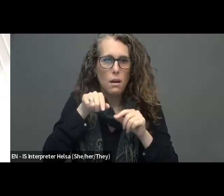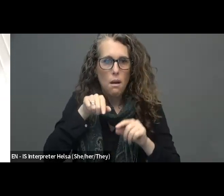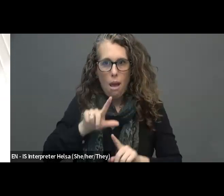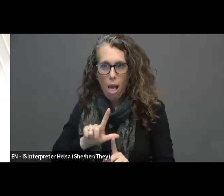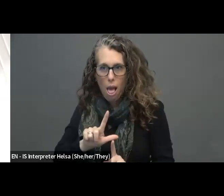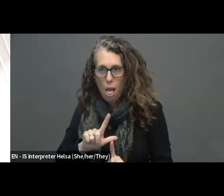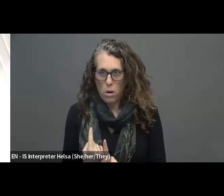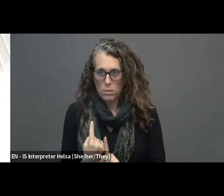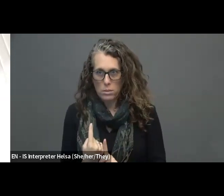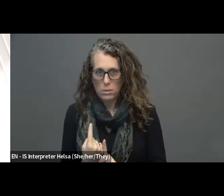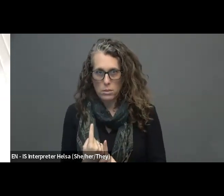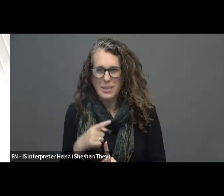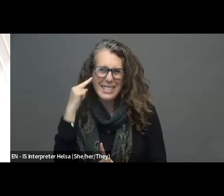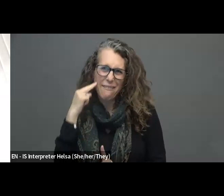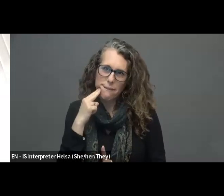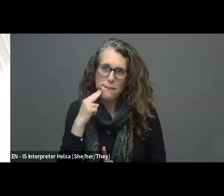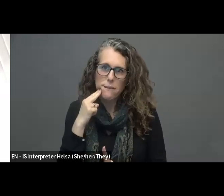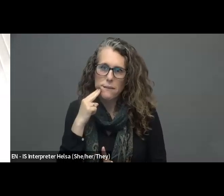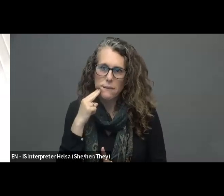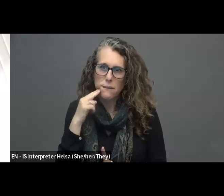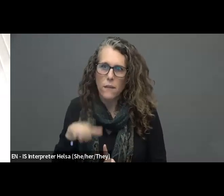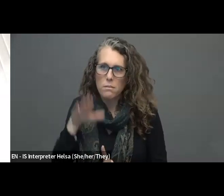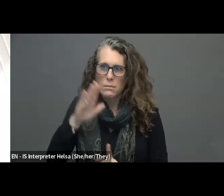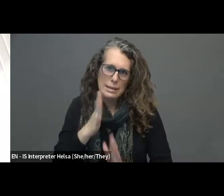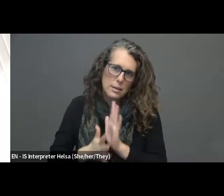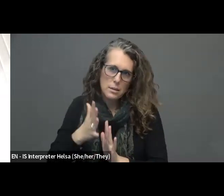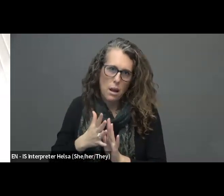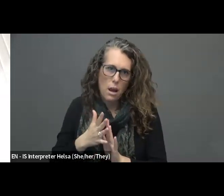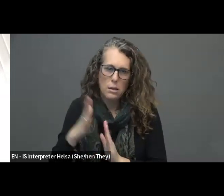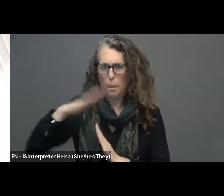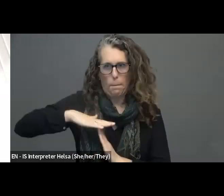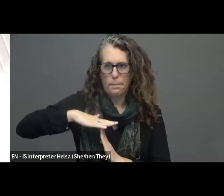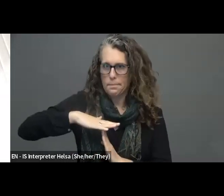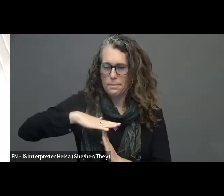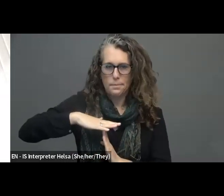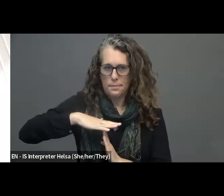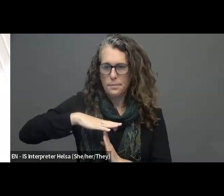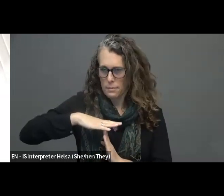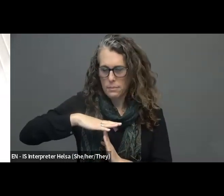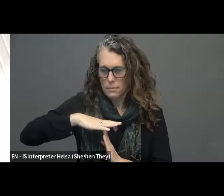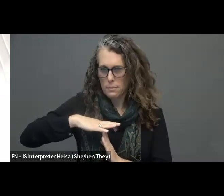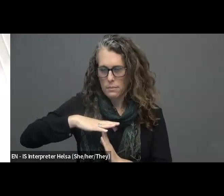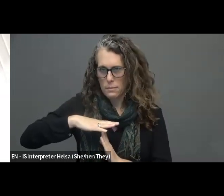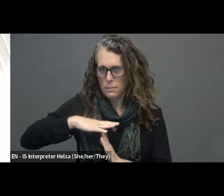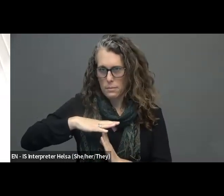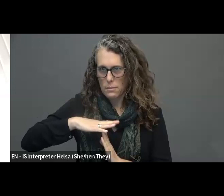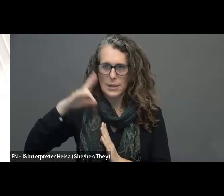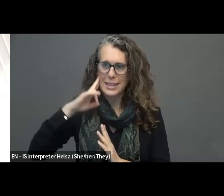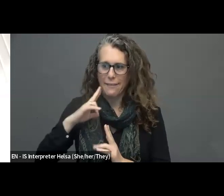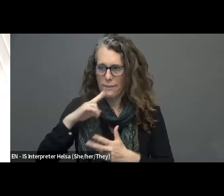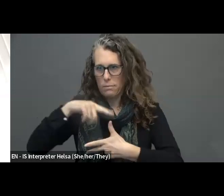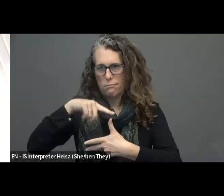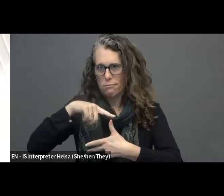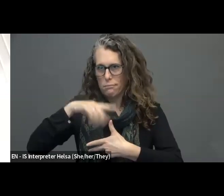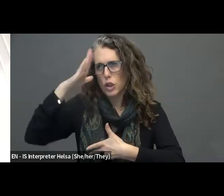participants, so the deaf signers, performed the best out of the three, which is what we